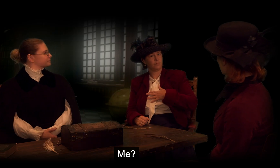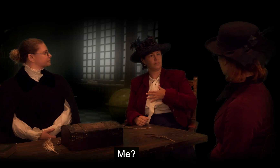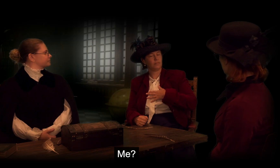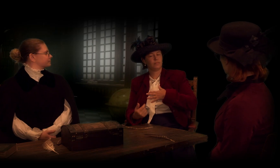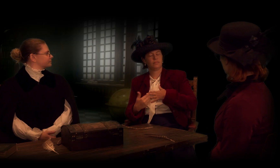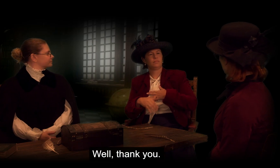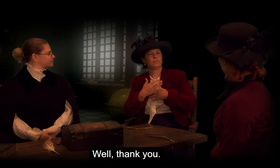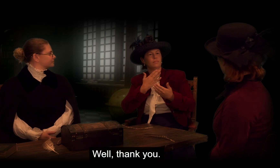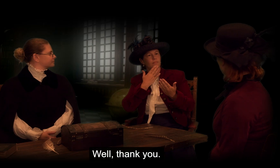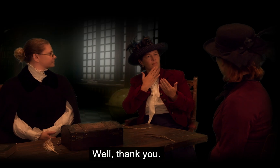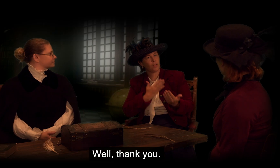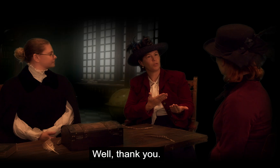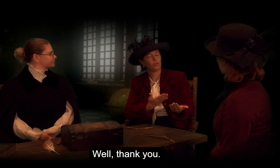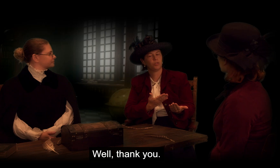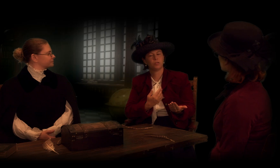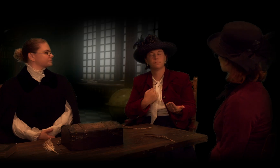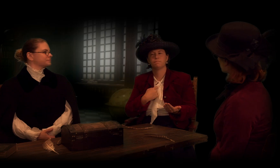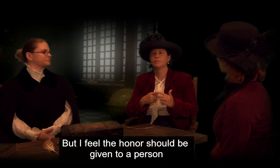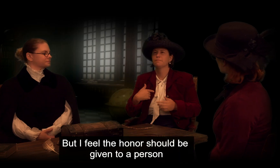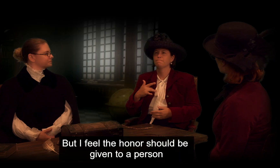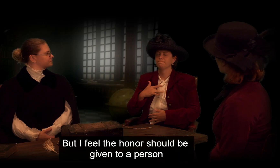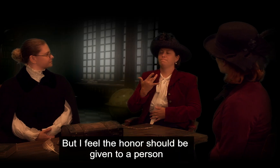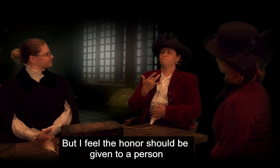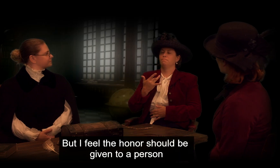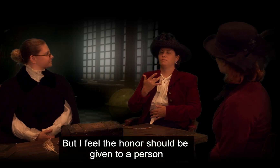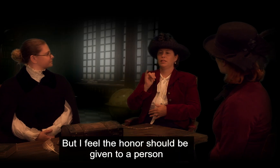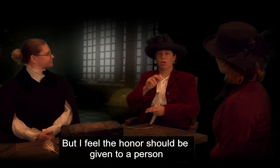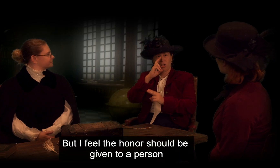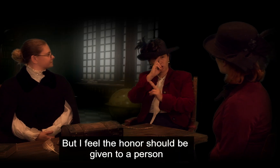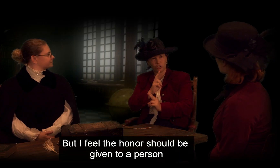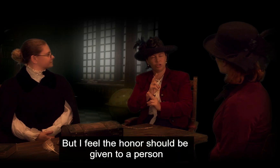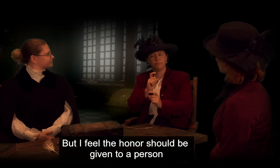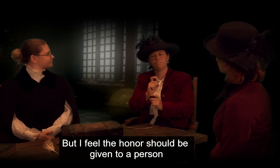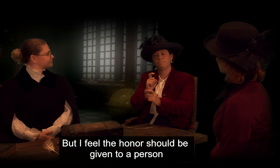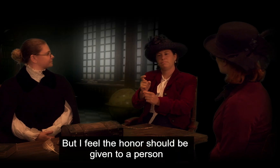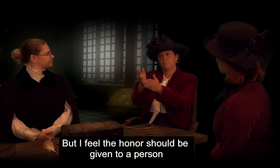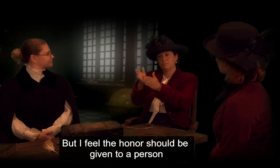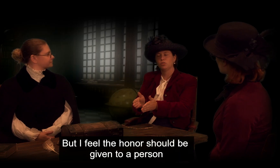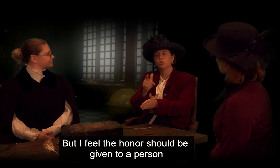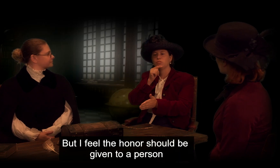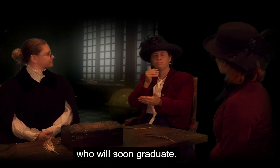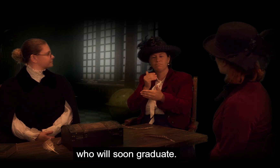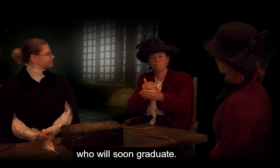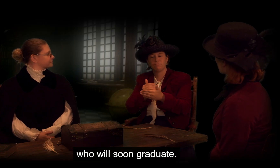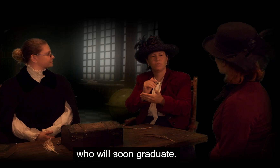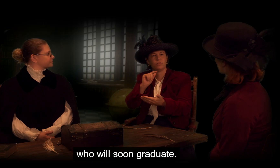Me? Oh, well, thank you. But I feel the honor should be given to a person who will soon